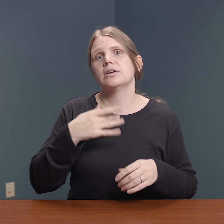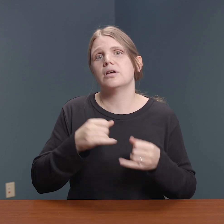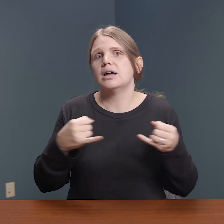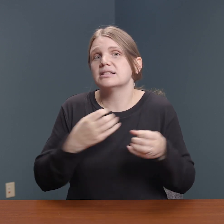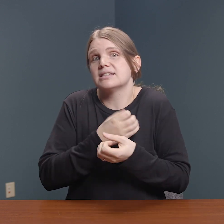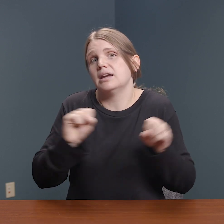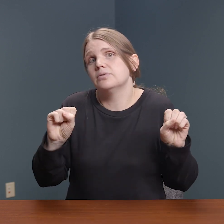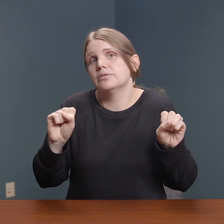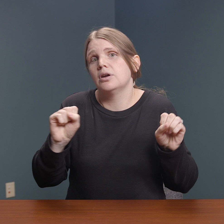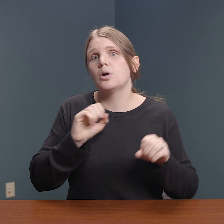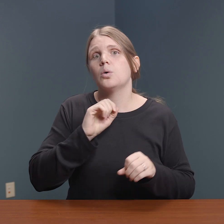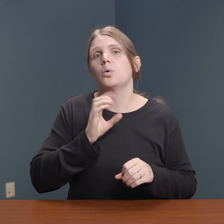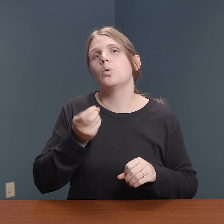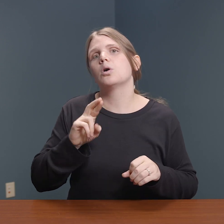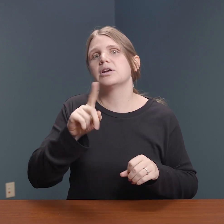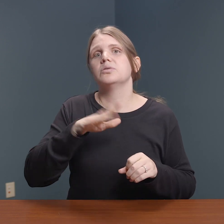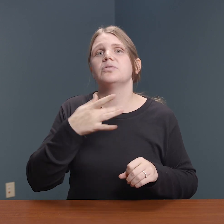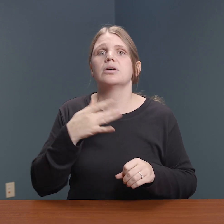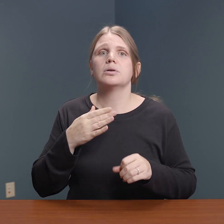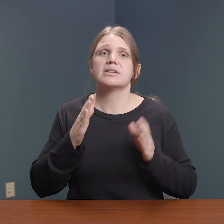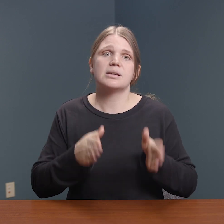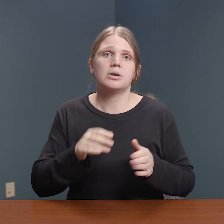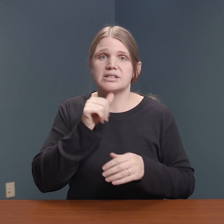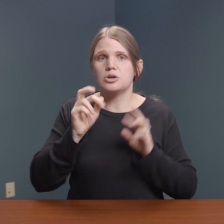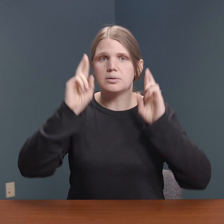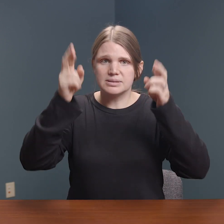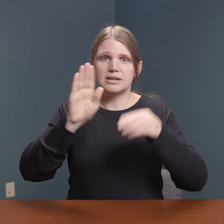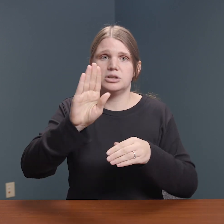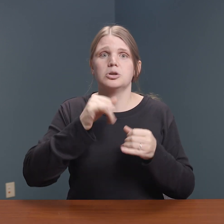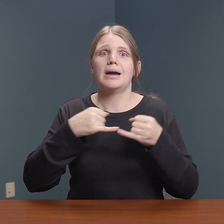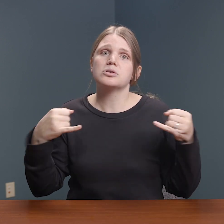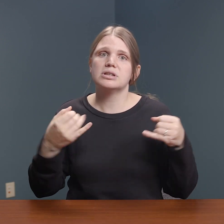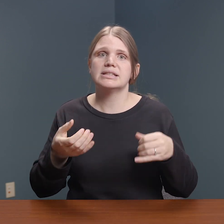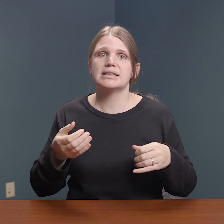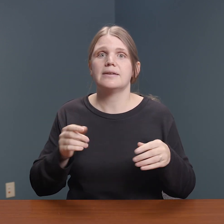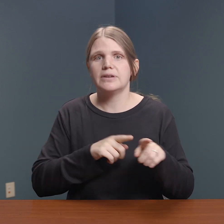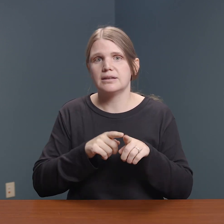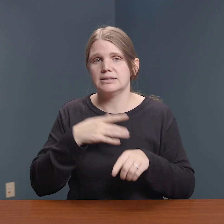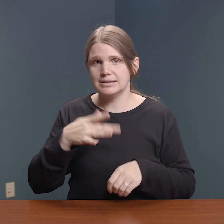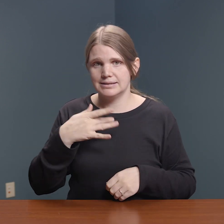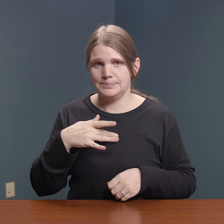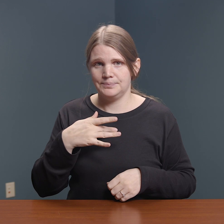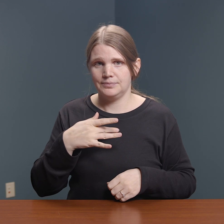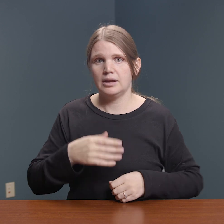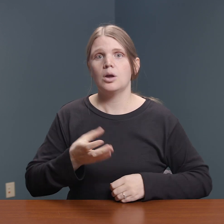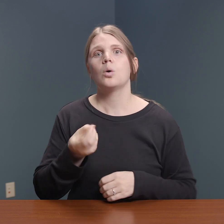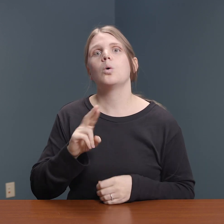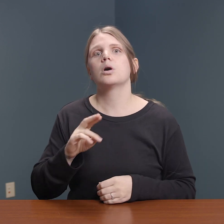feel unsafe, or you feel that someone is not respecting your boundaries and feelings, or